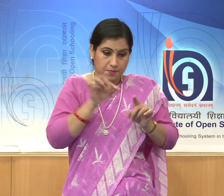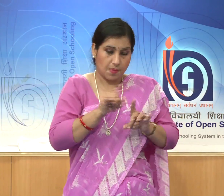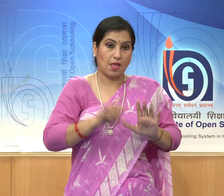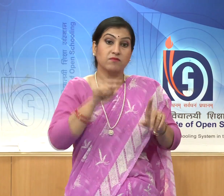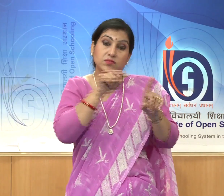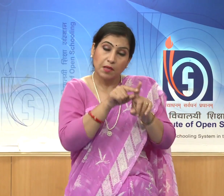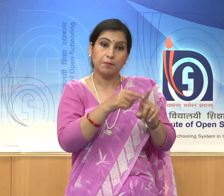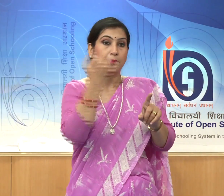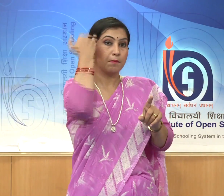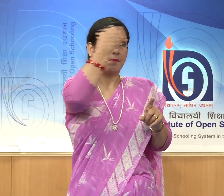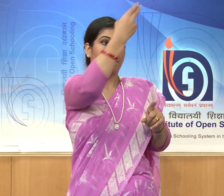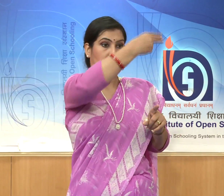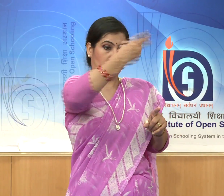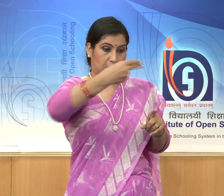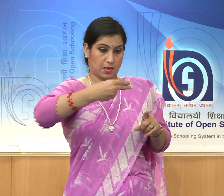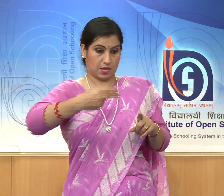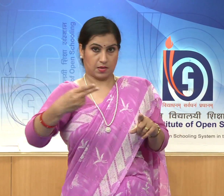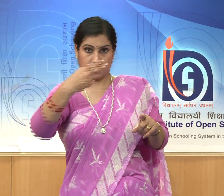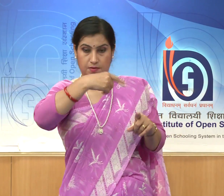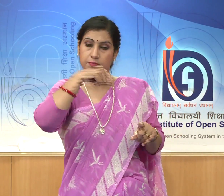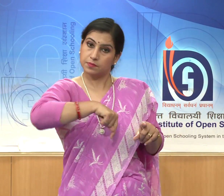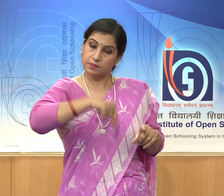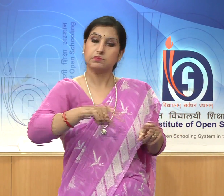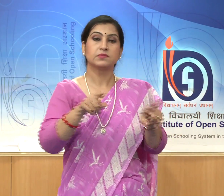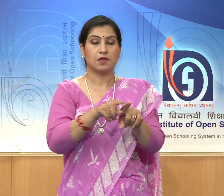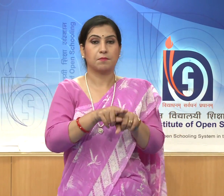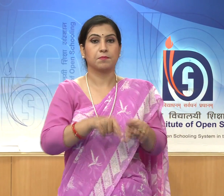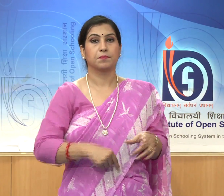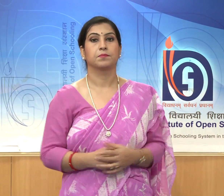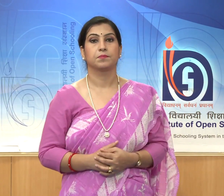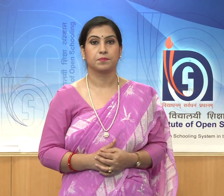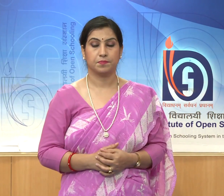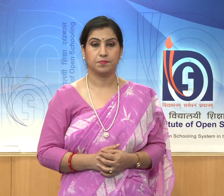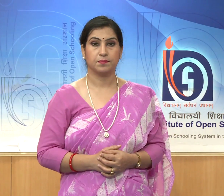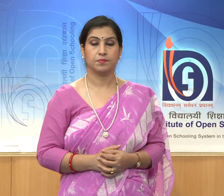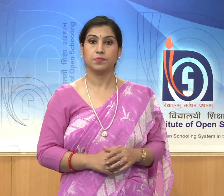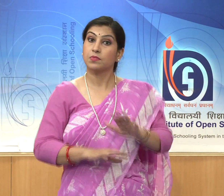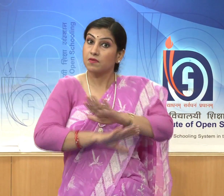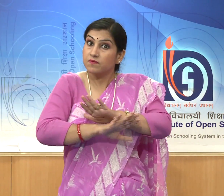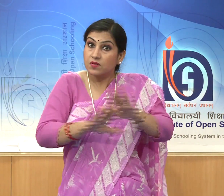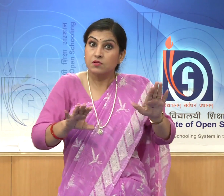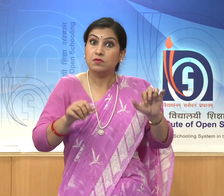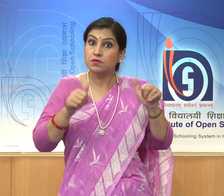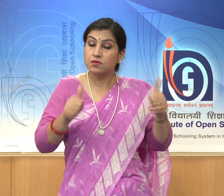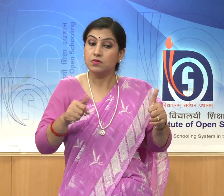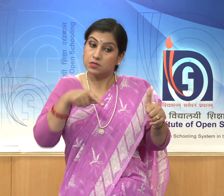So the paintings are also done on